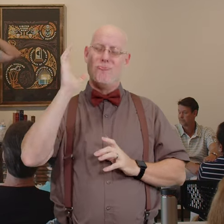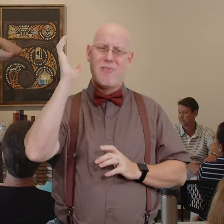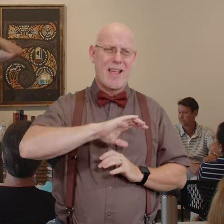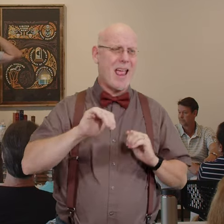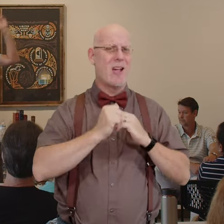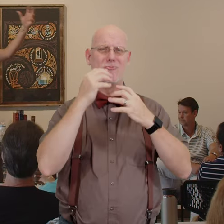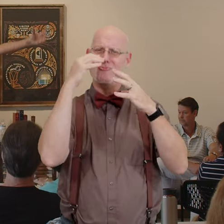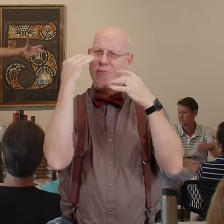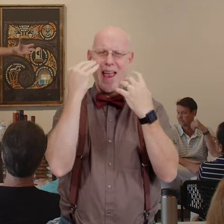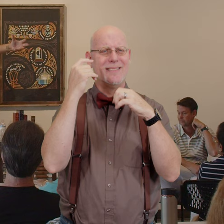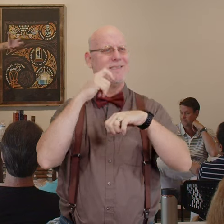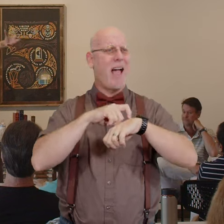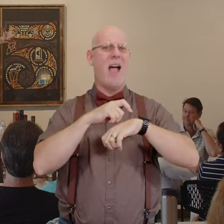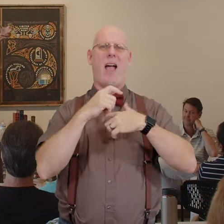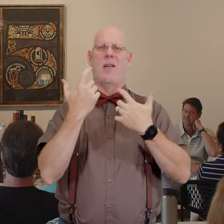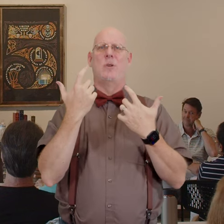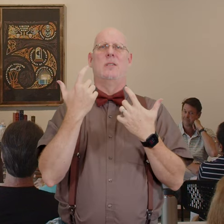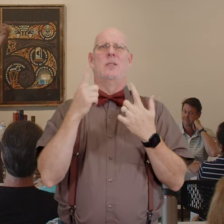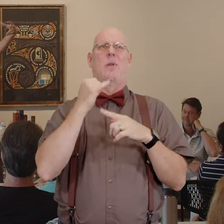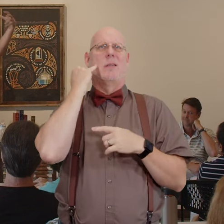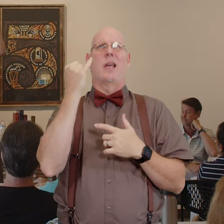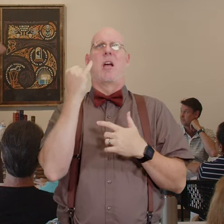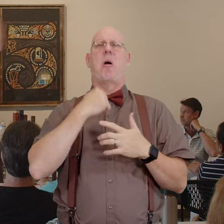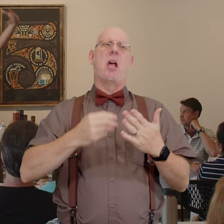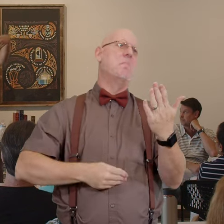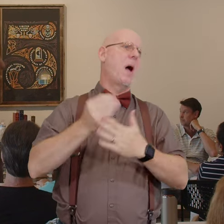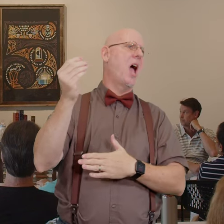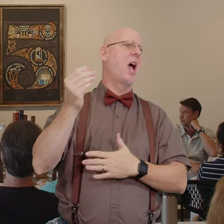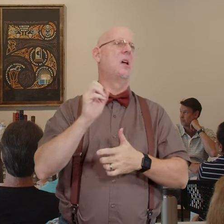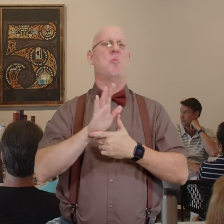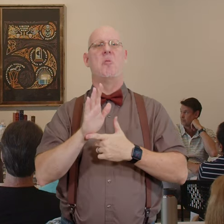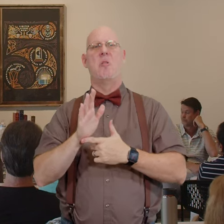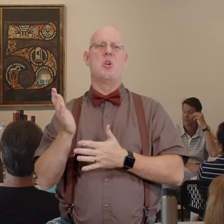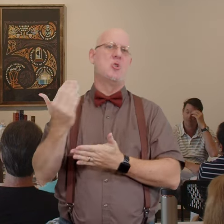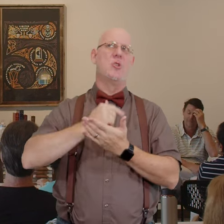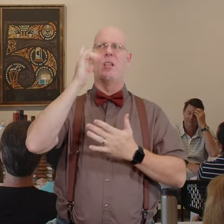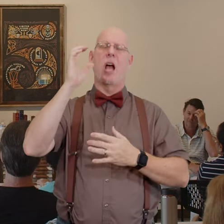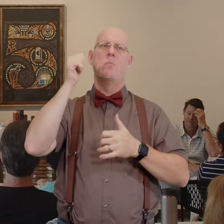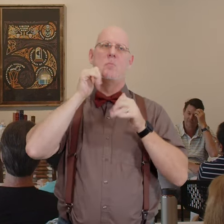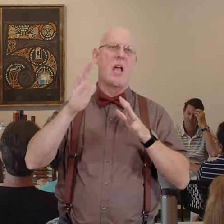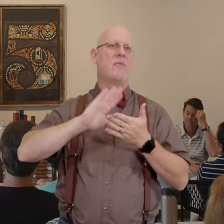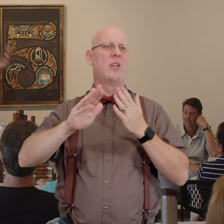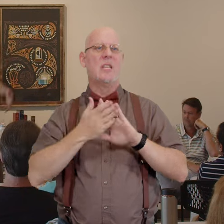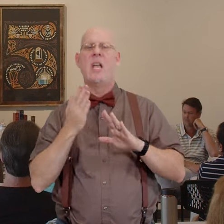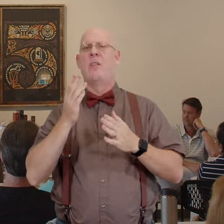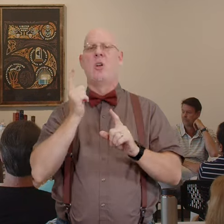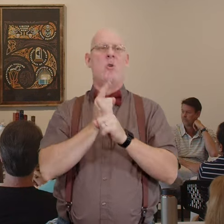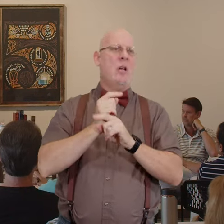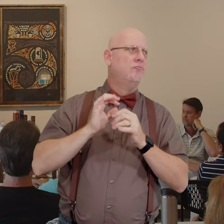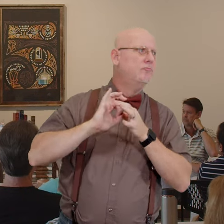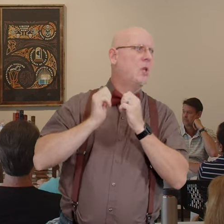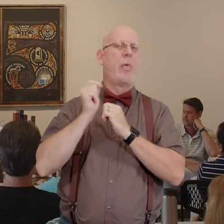see the radicality of like how crazy the time was when there was this idea of I can buy or I can merit God's favor and his forgiveness and